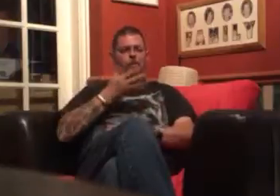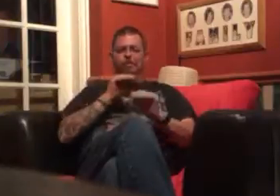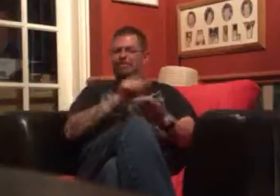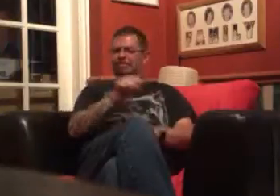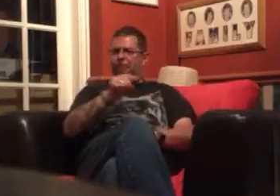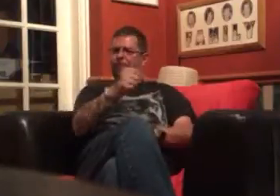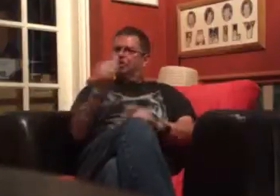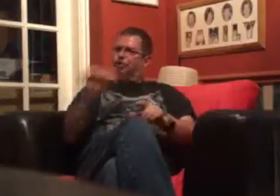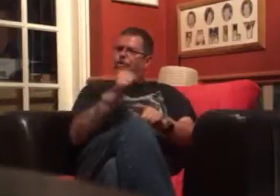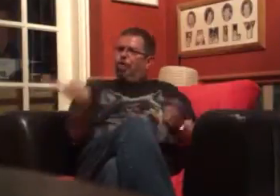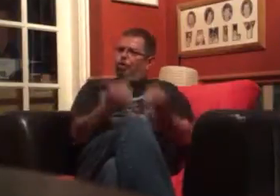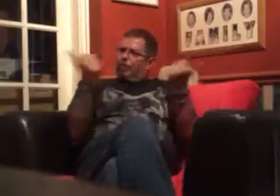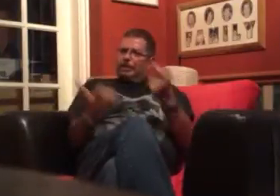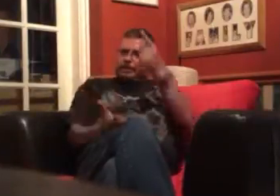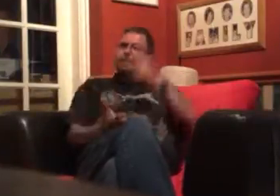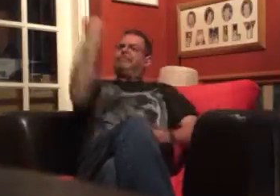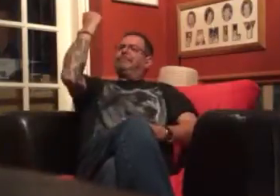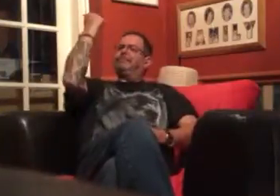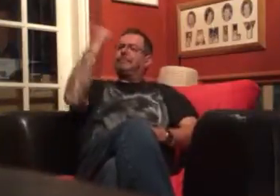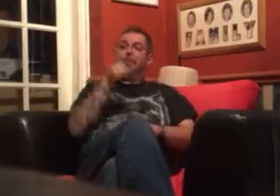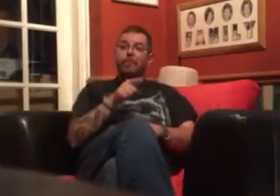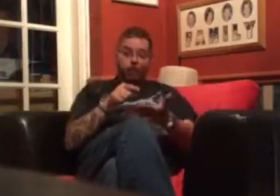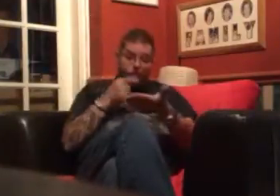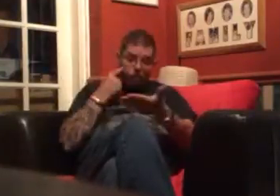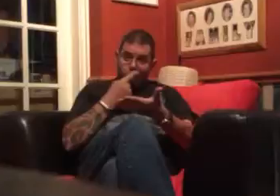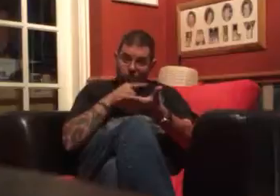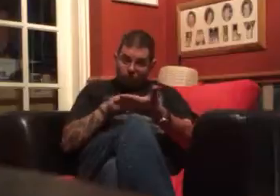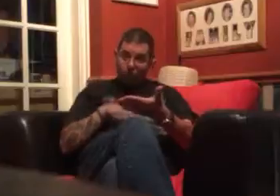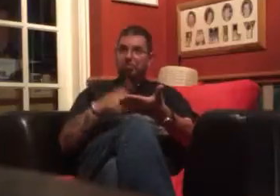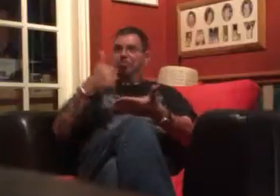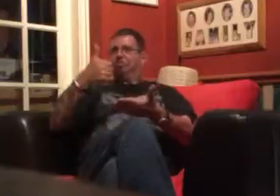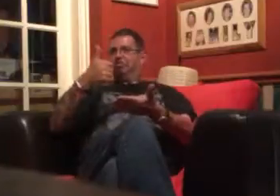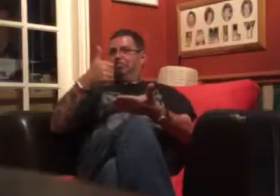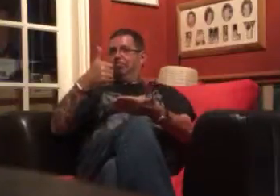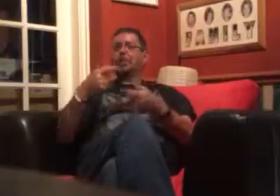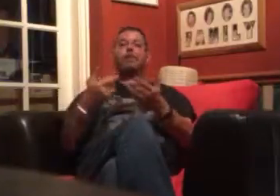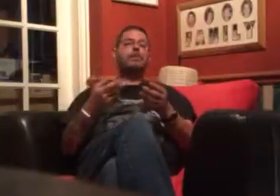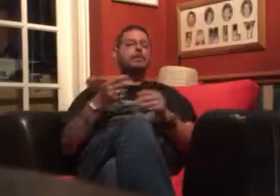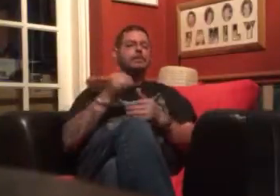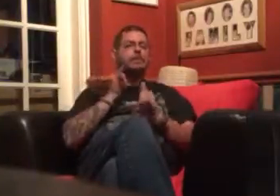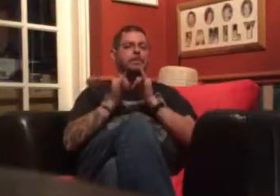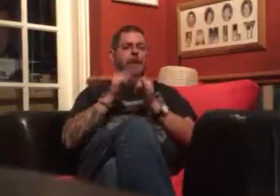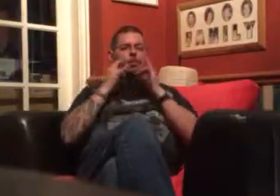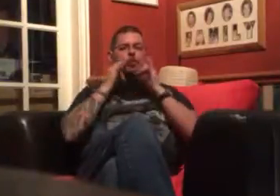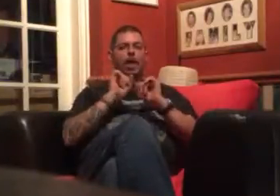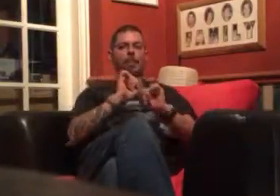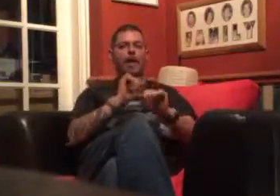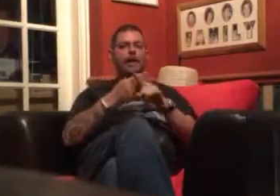to write, how to reference. They should already have that knowledge. So we look at this as proof. If it's good, fantastic.